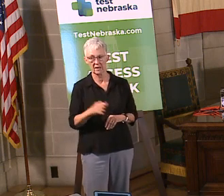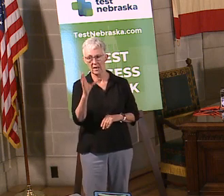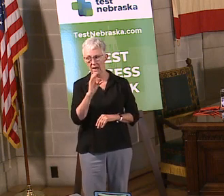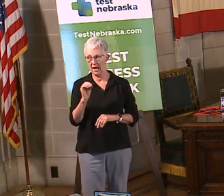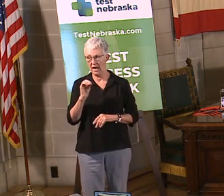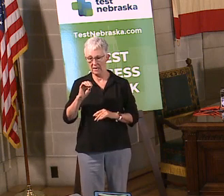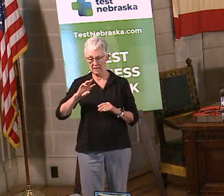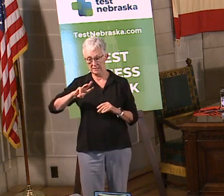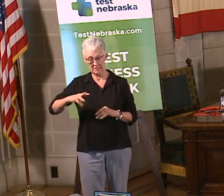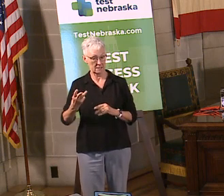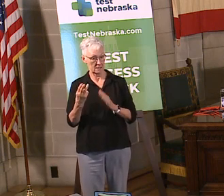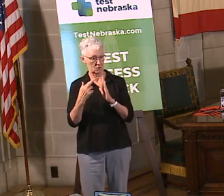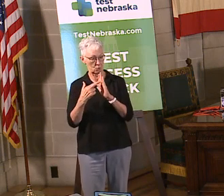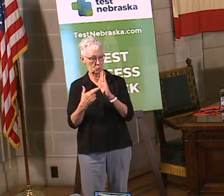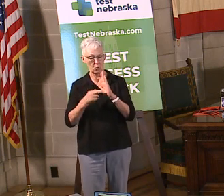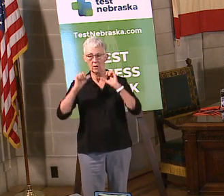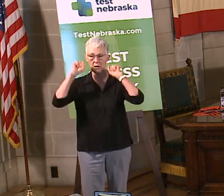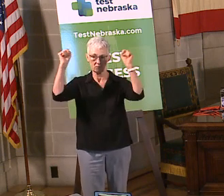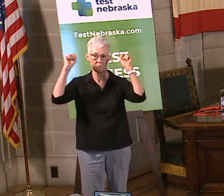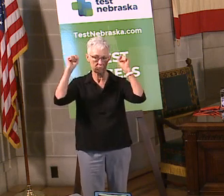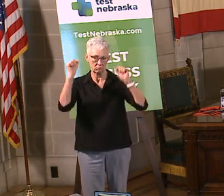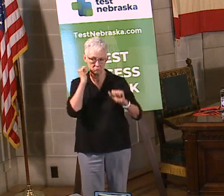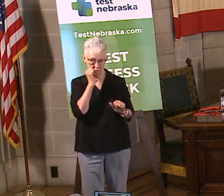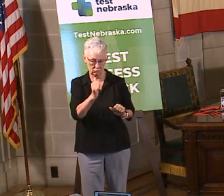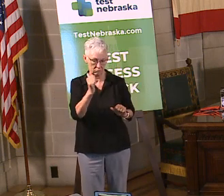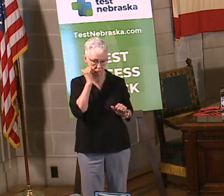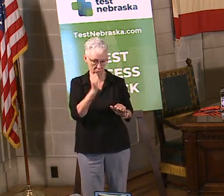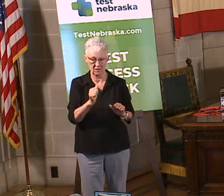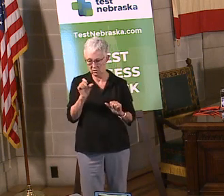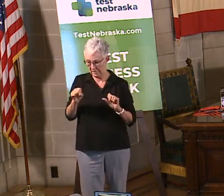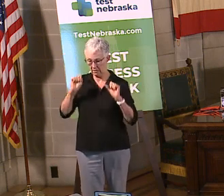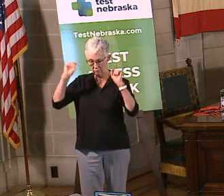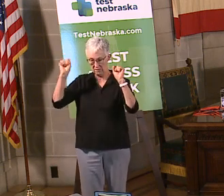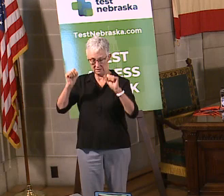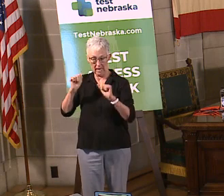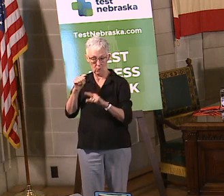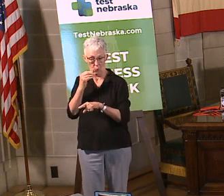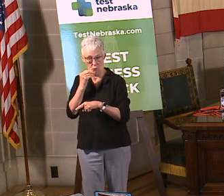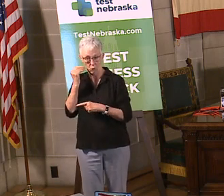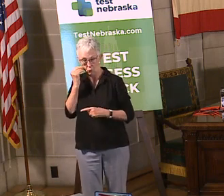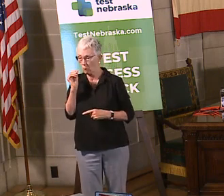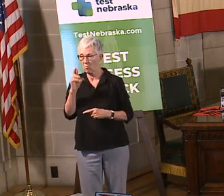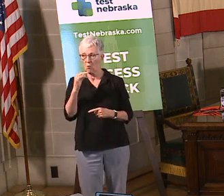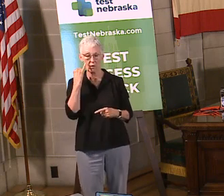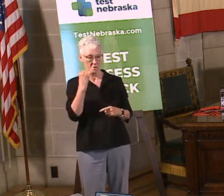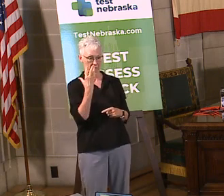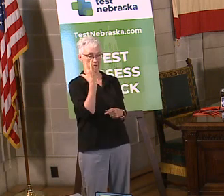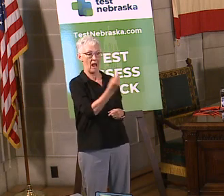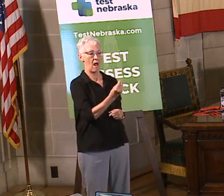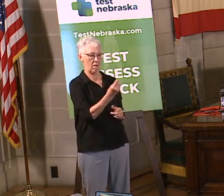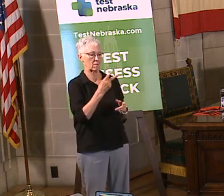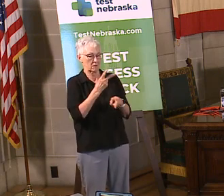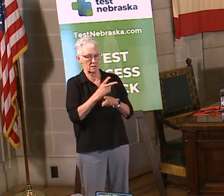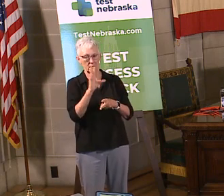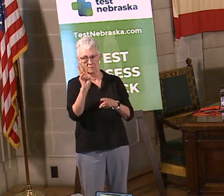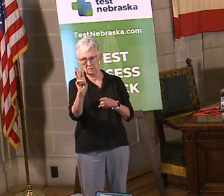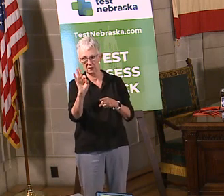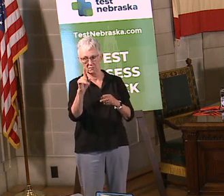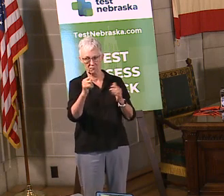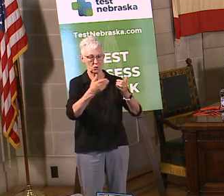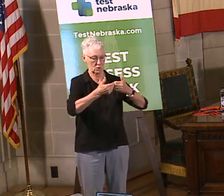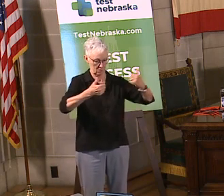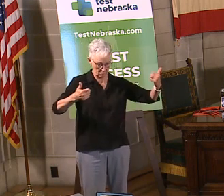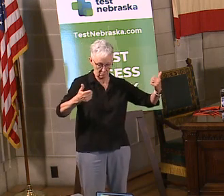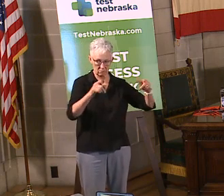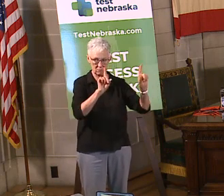rules to keep Nebraska healthy. And of course, we're always talking about our hospital capacity as well. Again, all these restrictions we put in place have